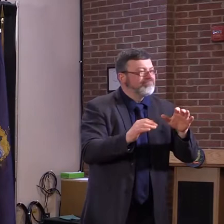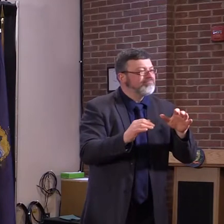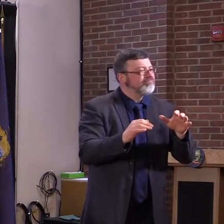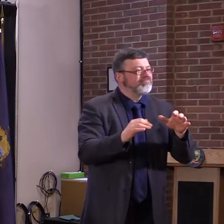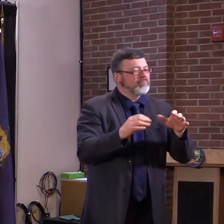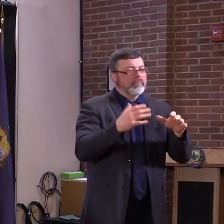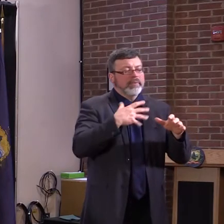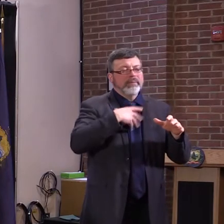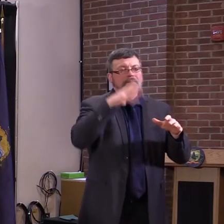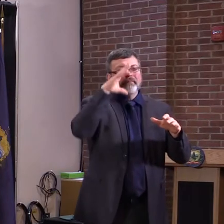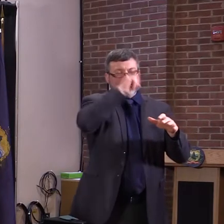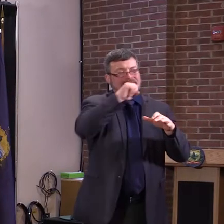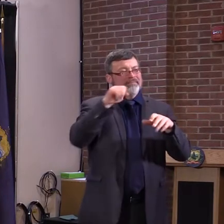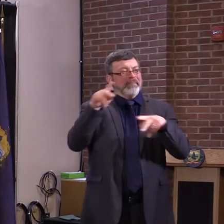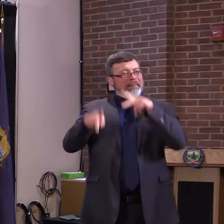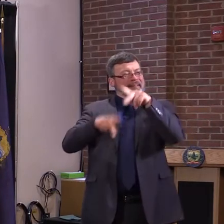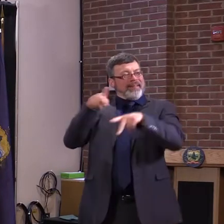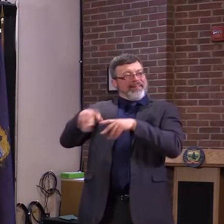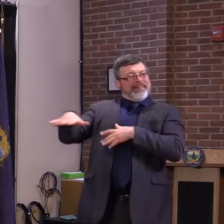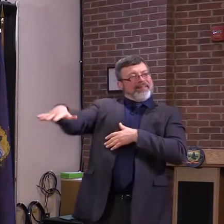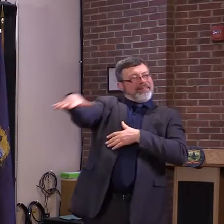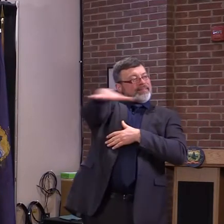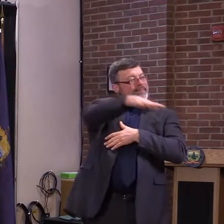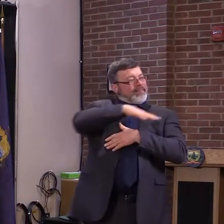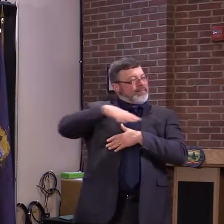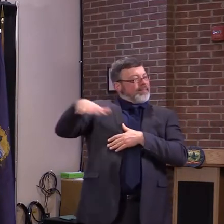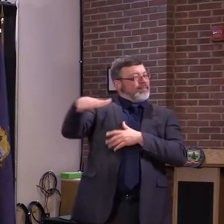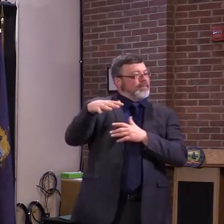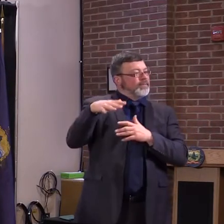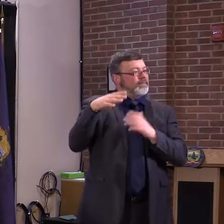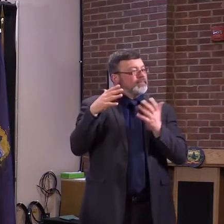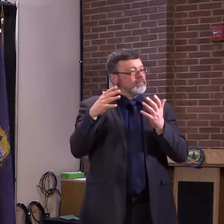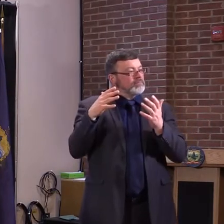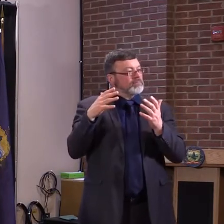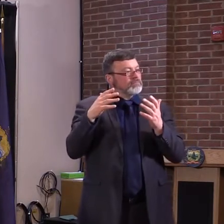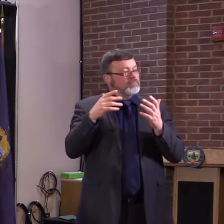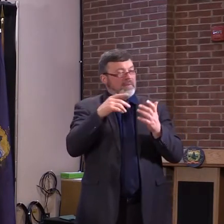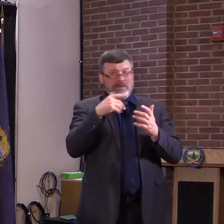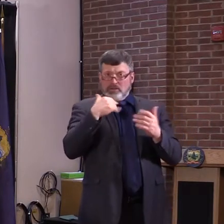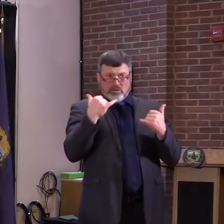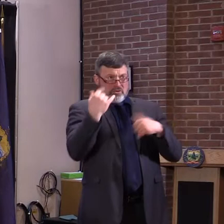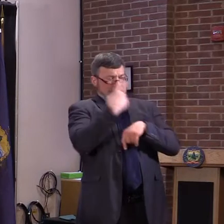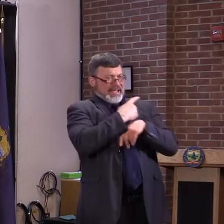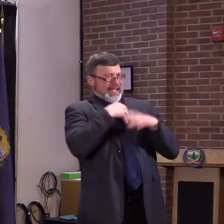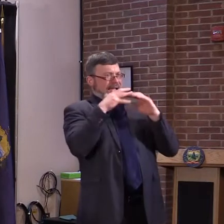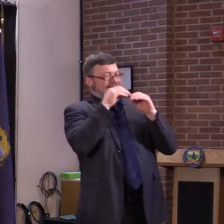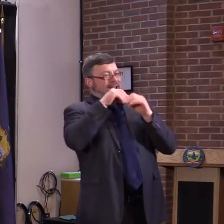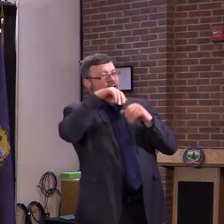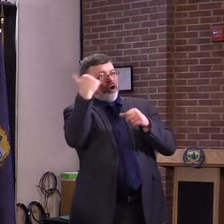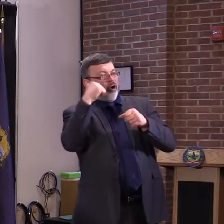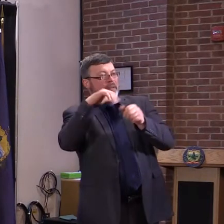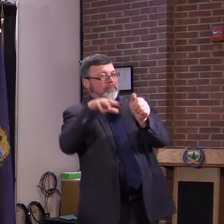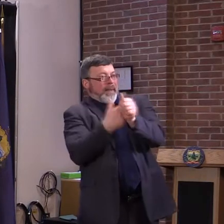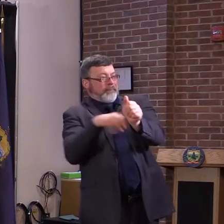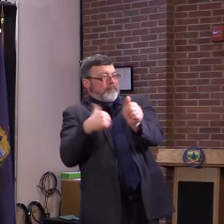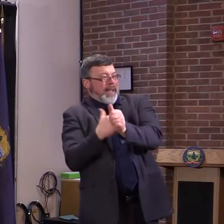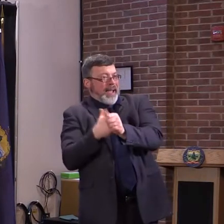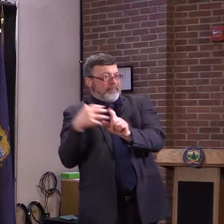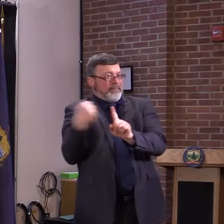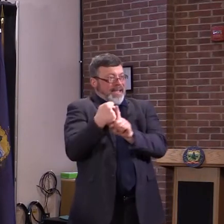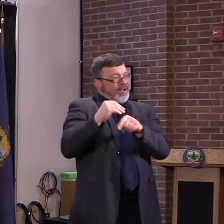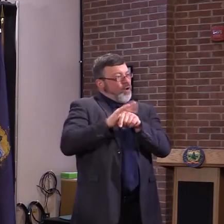but paying attention to all of the other items that we've been talking about today and how they are impacting the